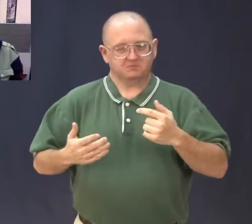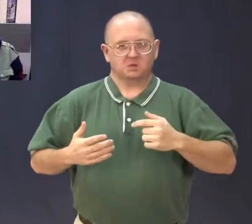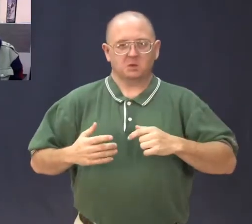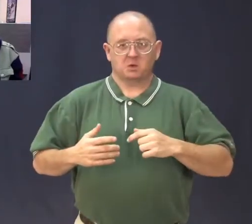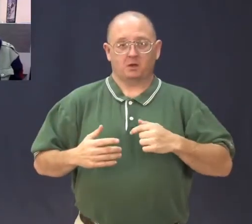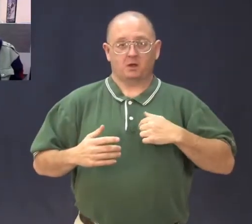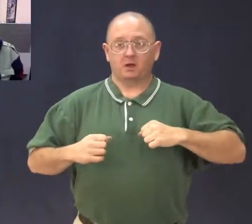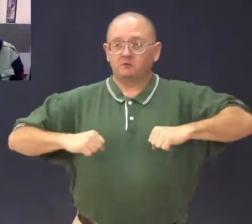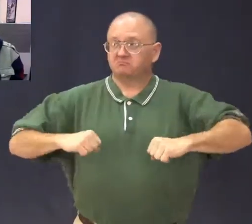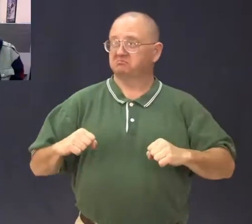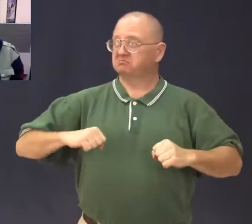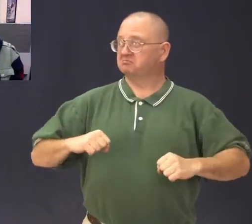I've been sober 22 years now.